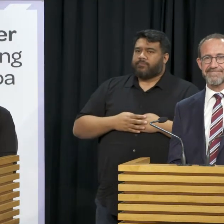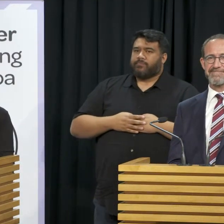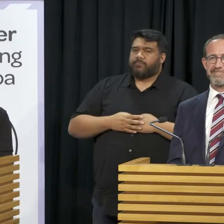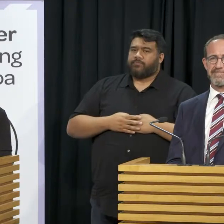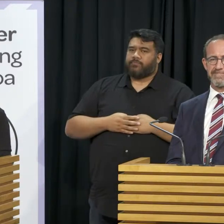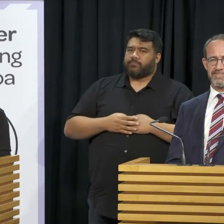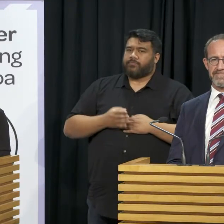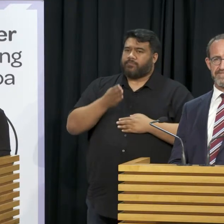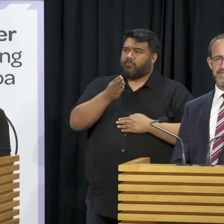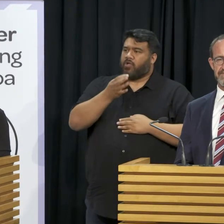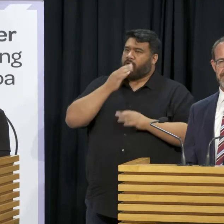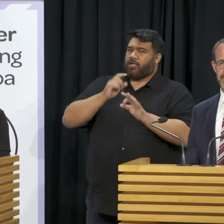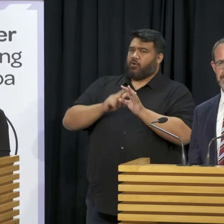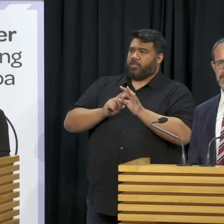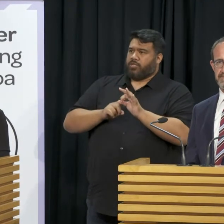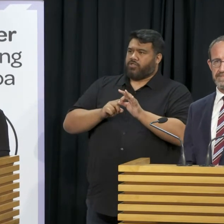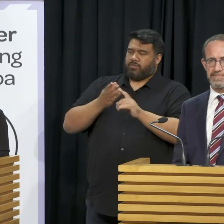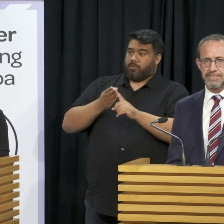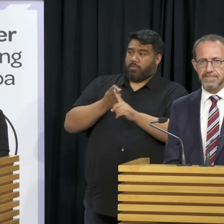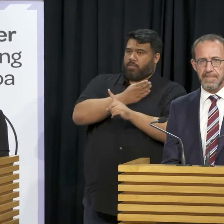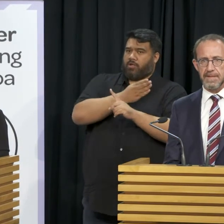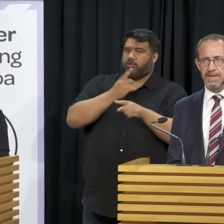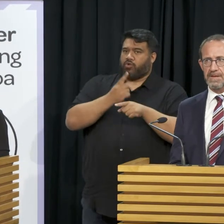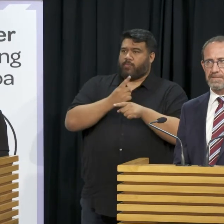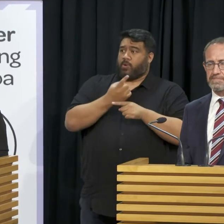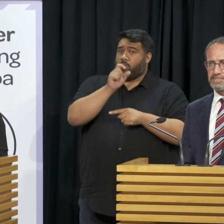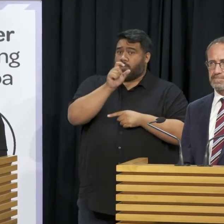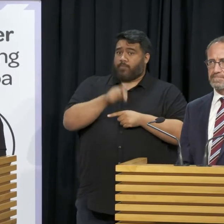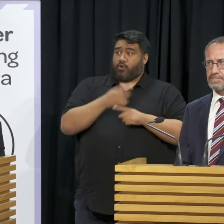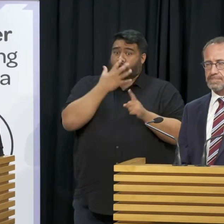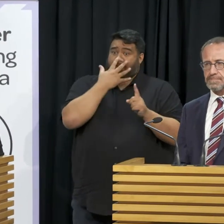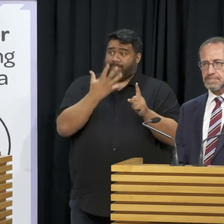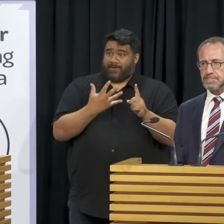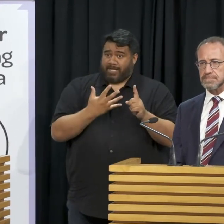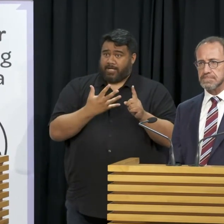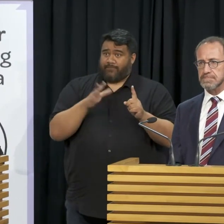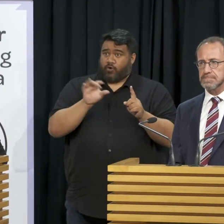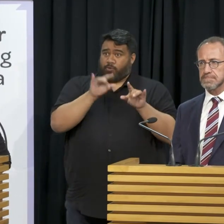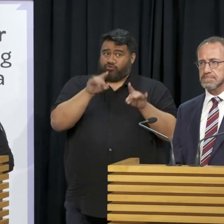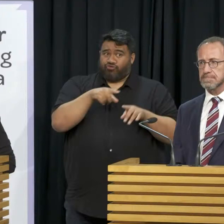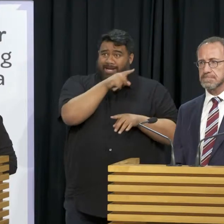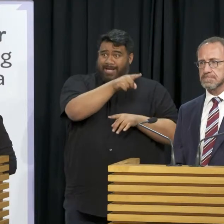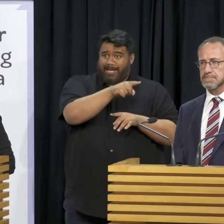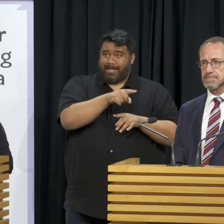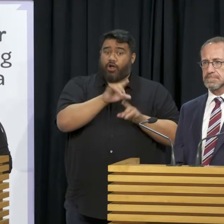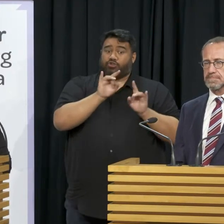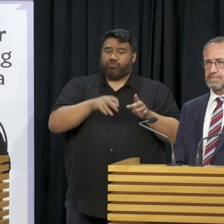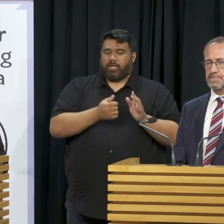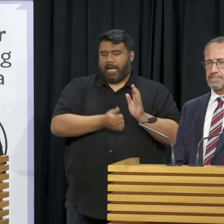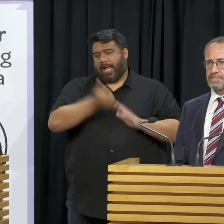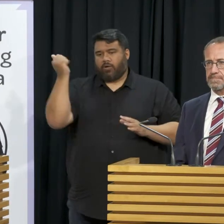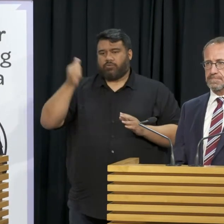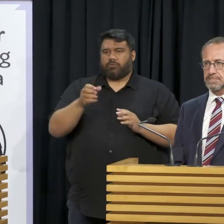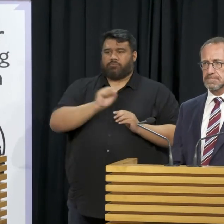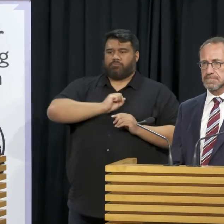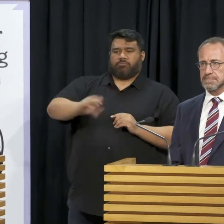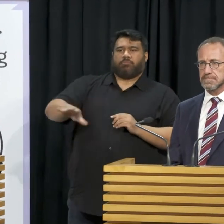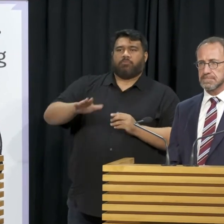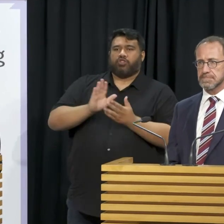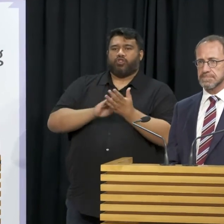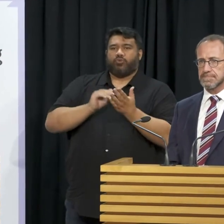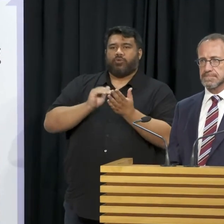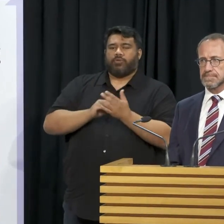another matter. Are you aware of a 15-year-old being deported from Australia? Yeah, look, I've only, as a result of some of the